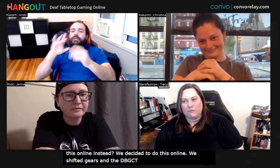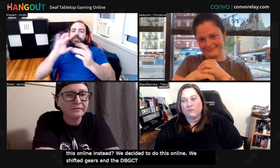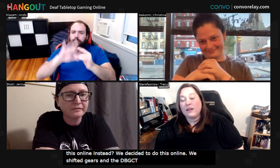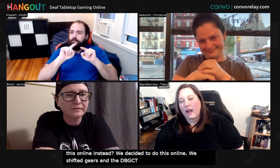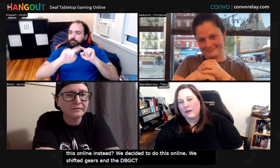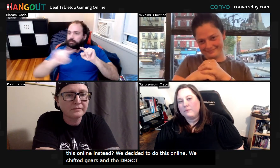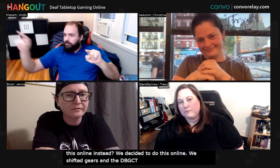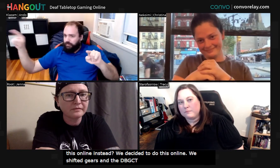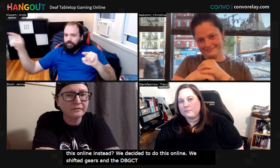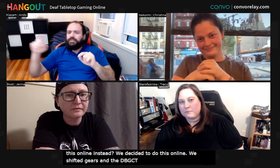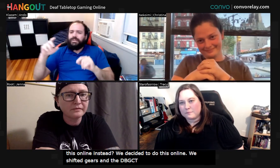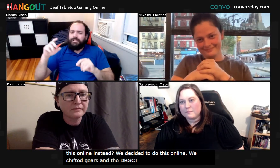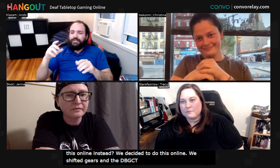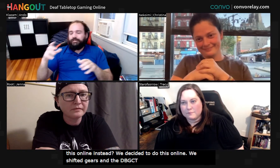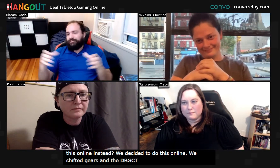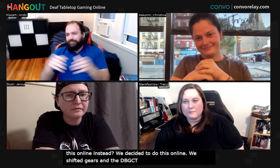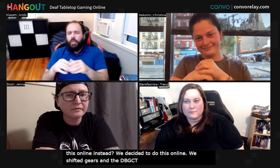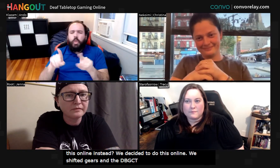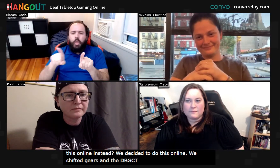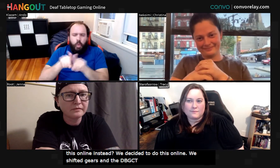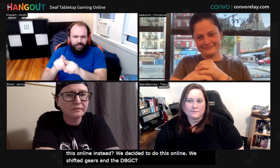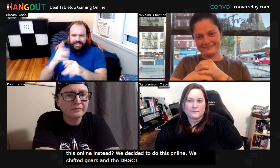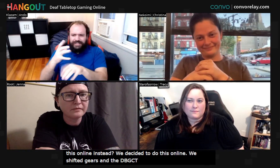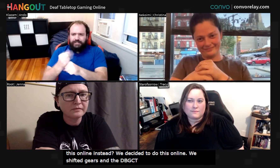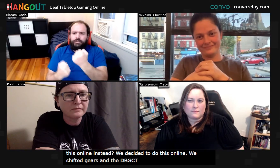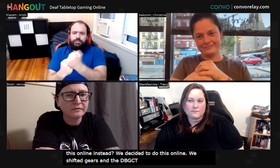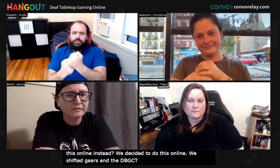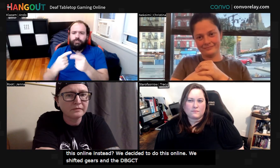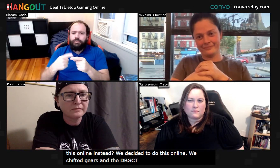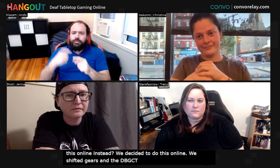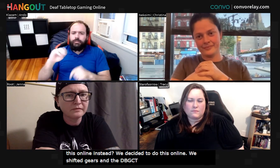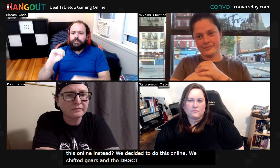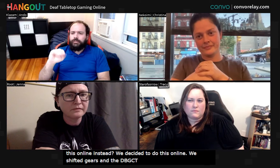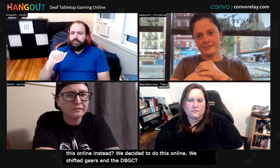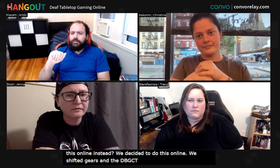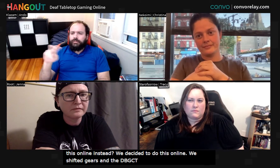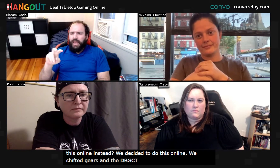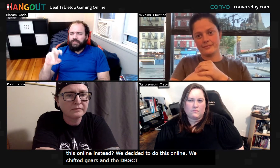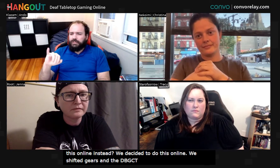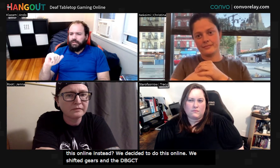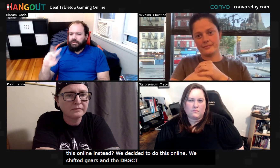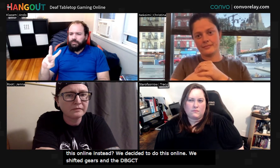gathered me and all of us and all those other people. We got together, and we also got some support from